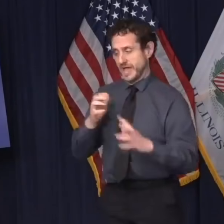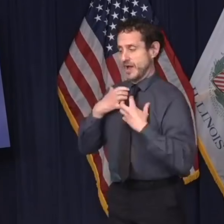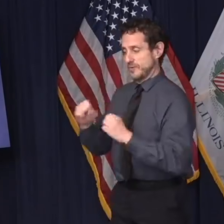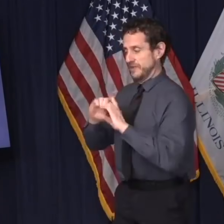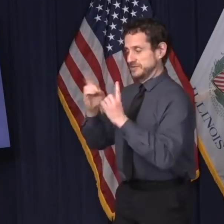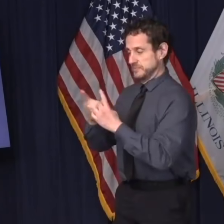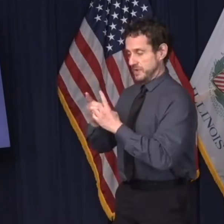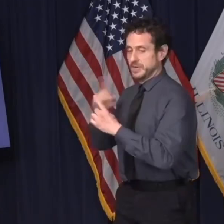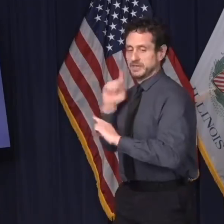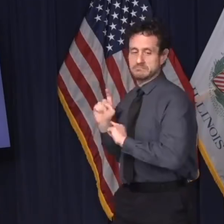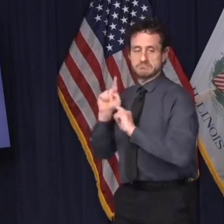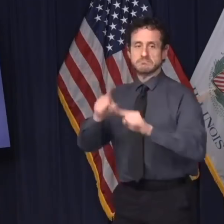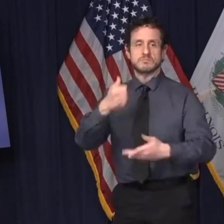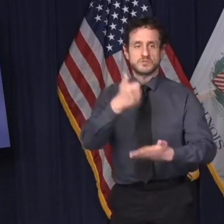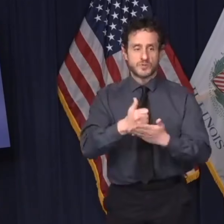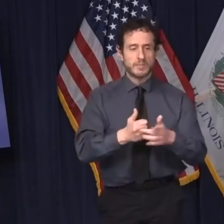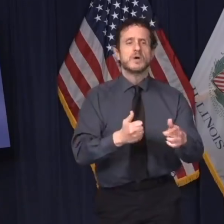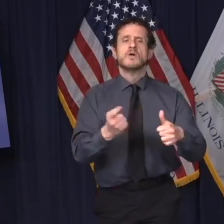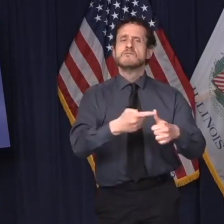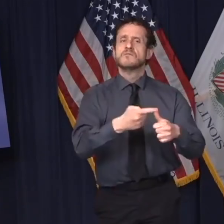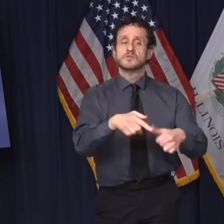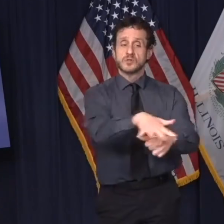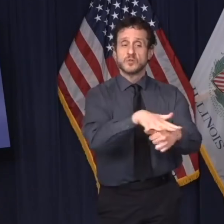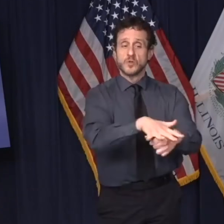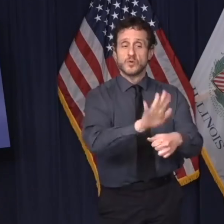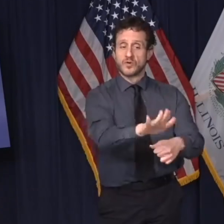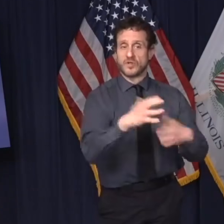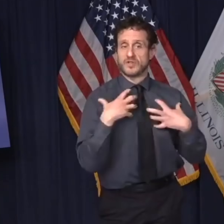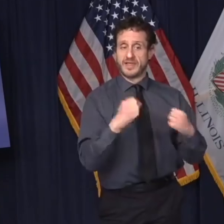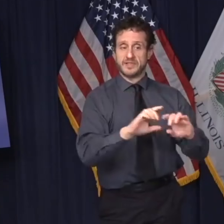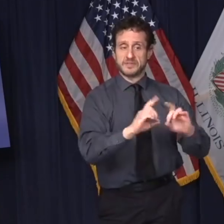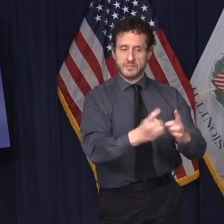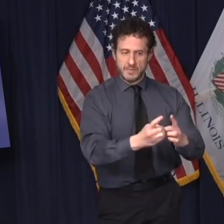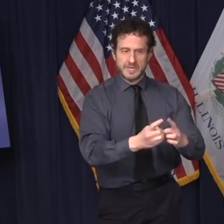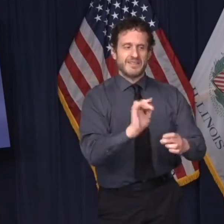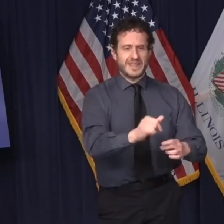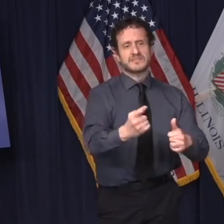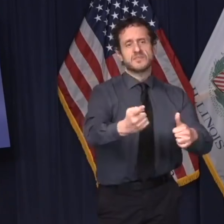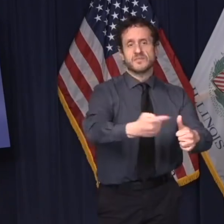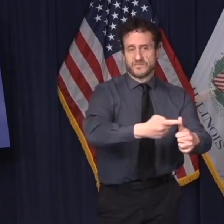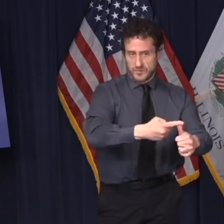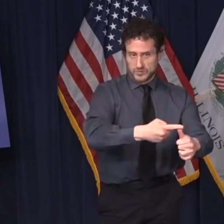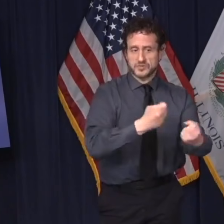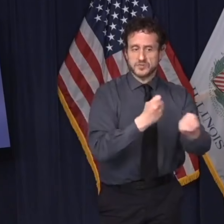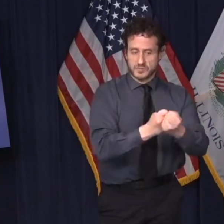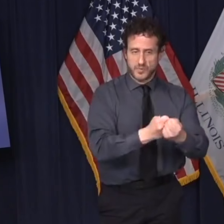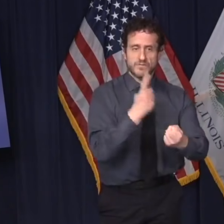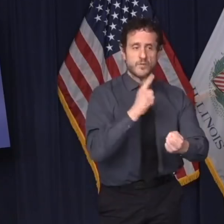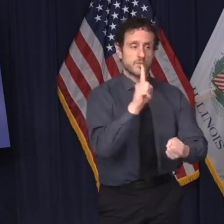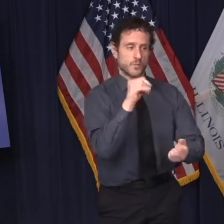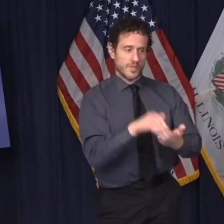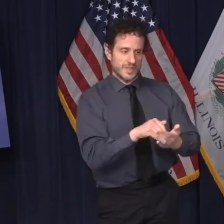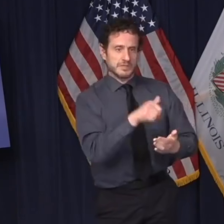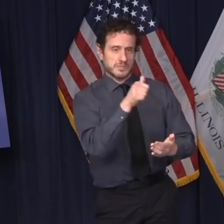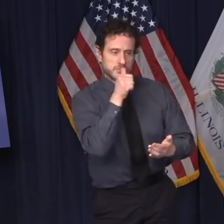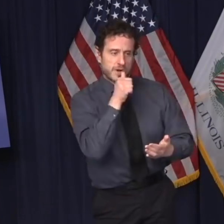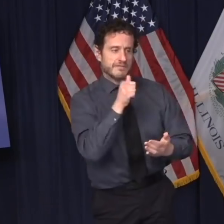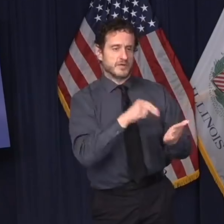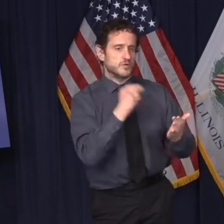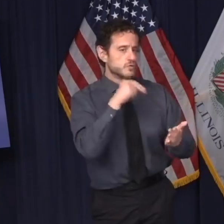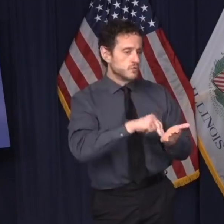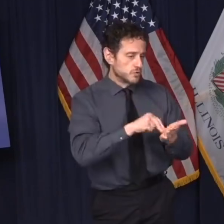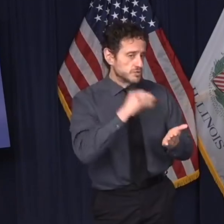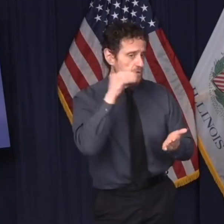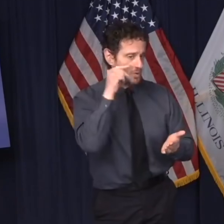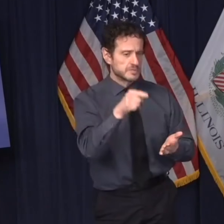the first line of communication and support for our more than 1,000 private long-term care facilities in